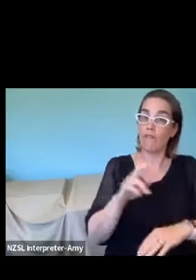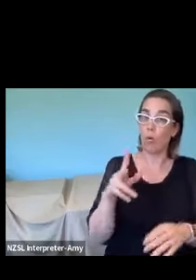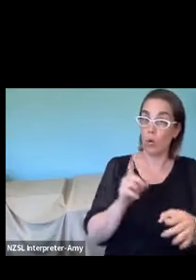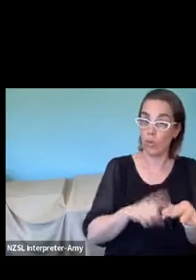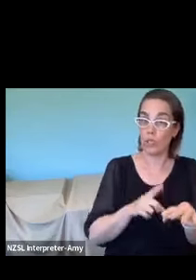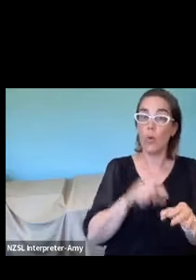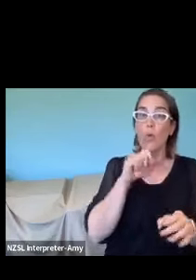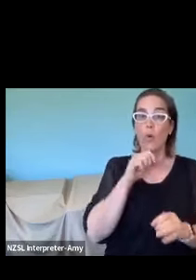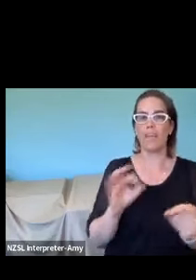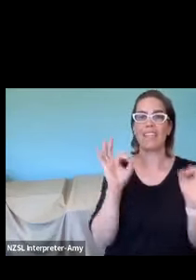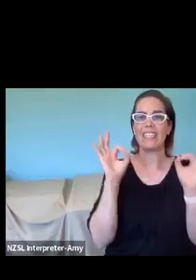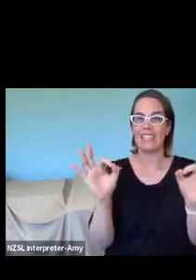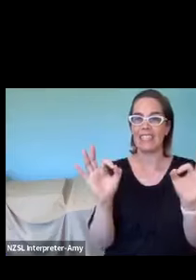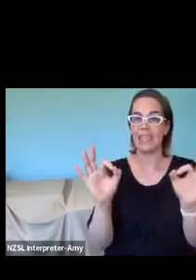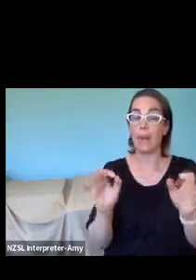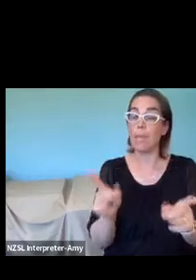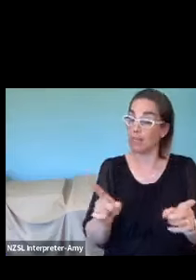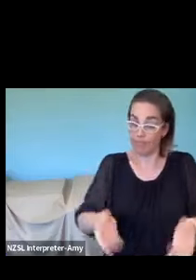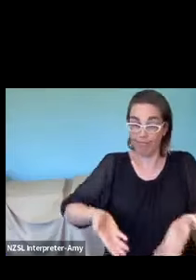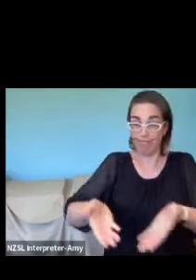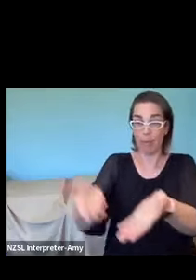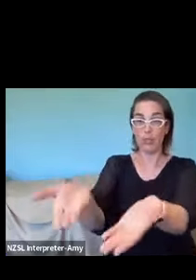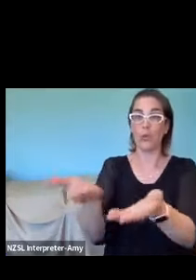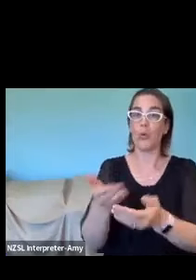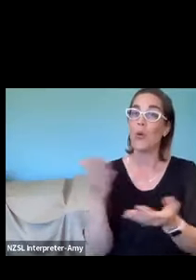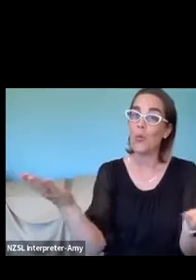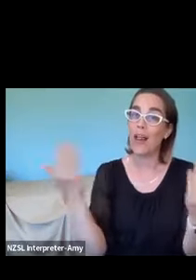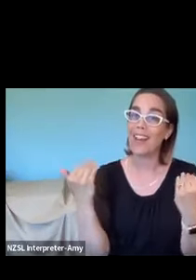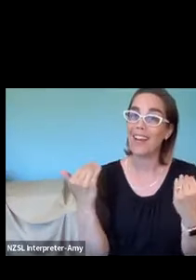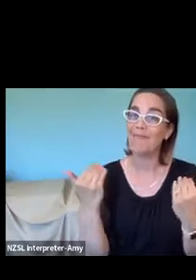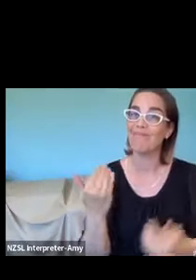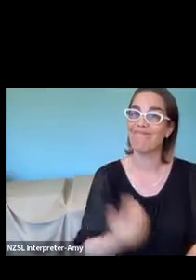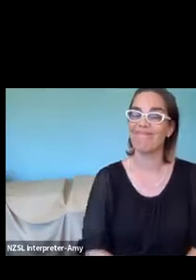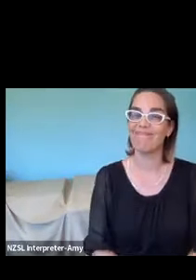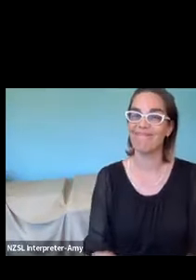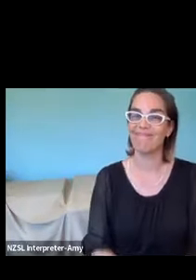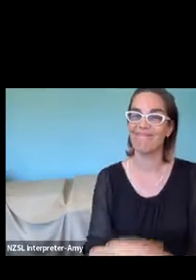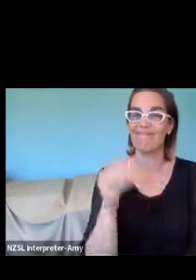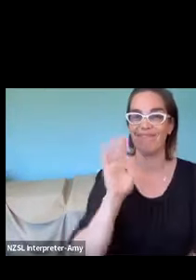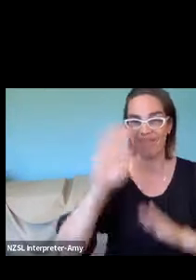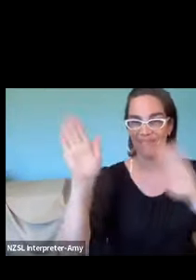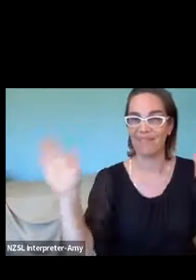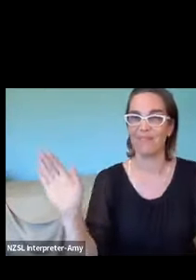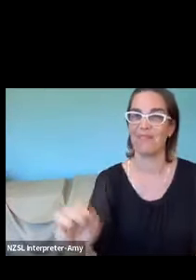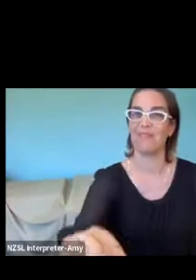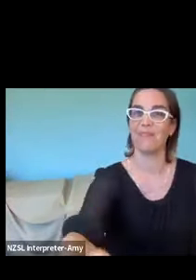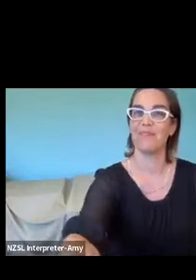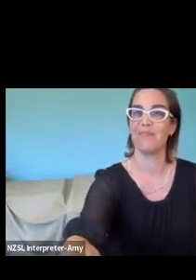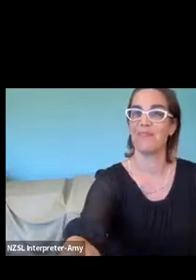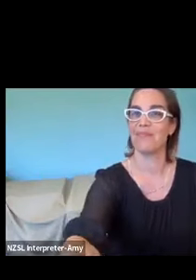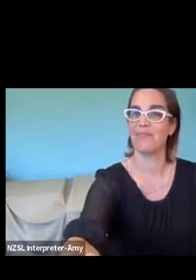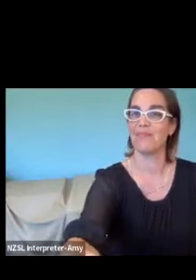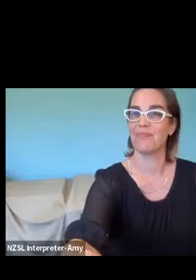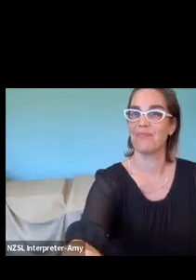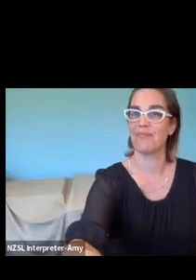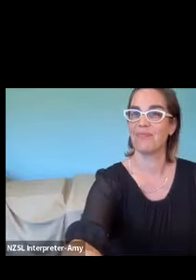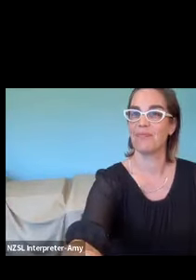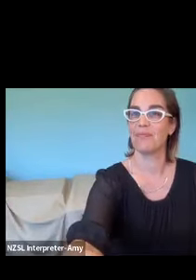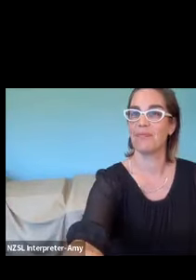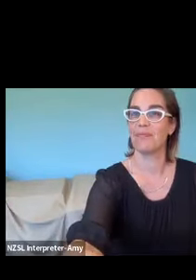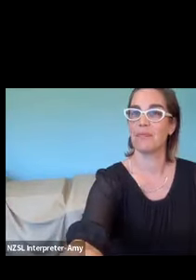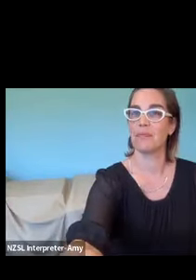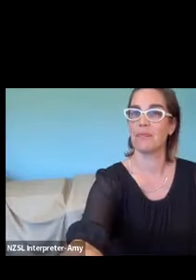do so, but we are completely in your hands. Welcome to the Select Committee. Kia ora. Kia ora, so I'm Karena Brown. I'm a